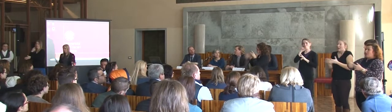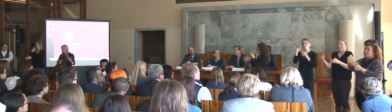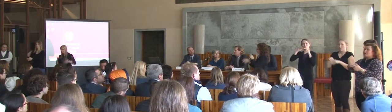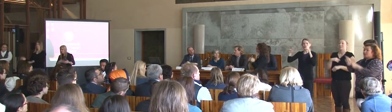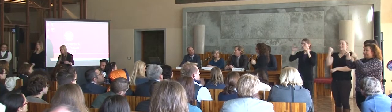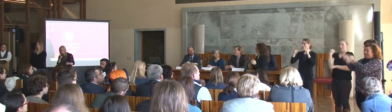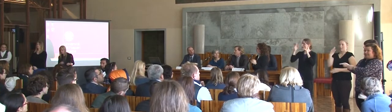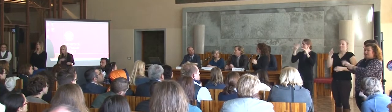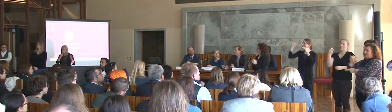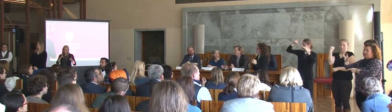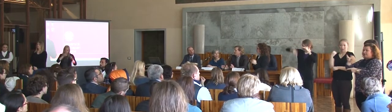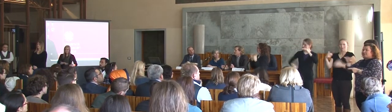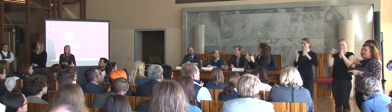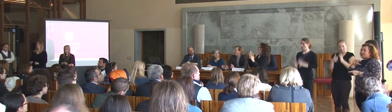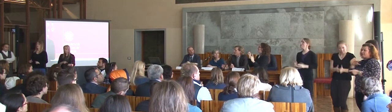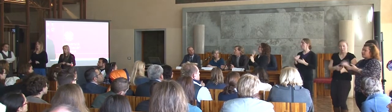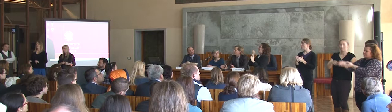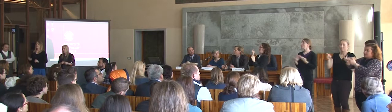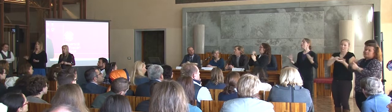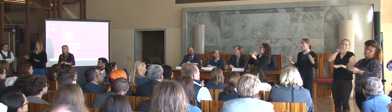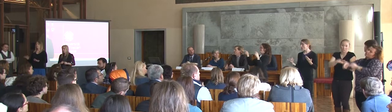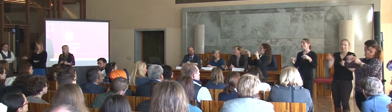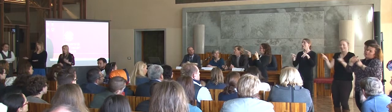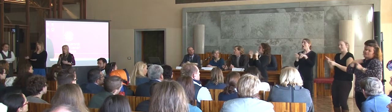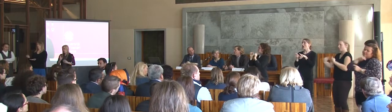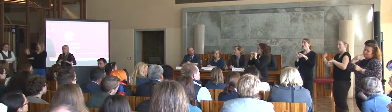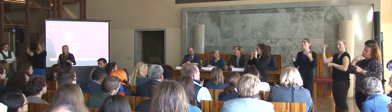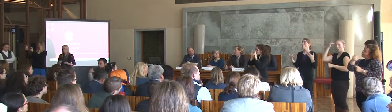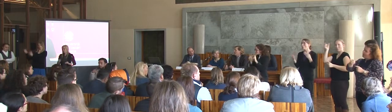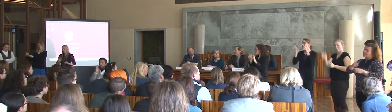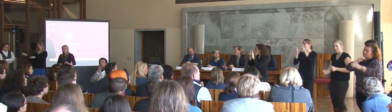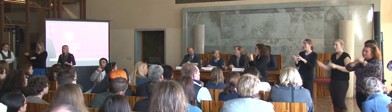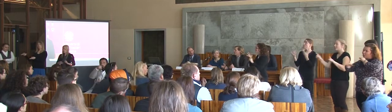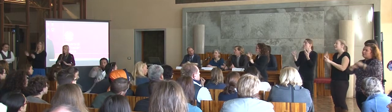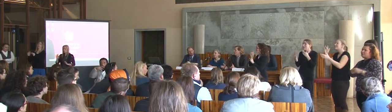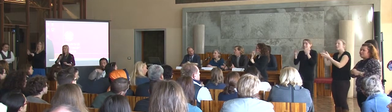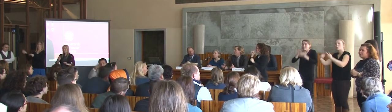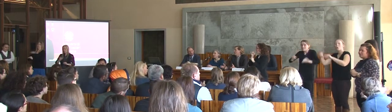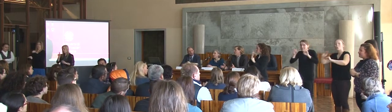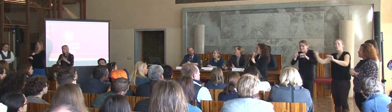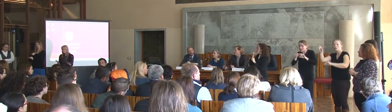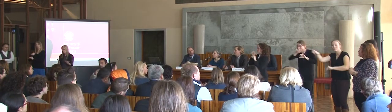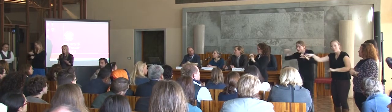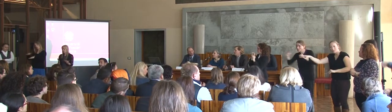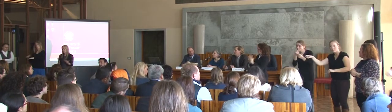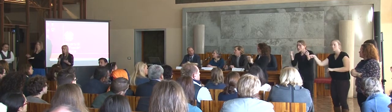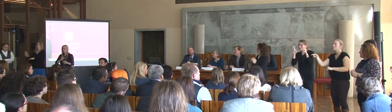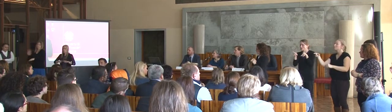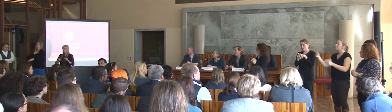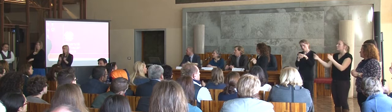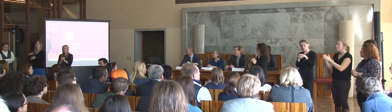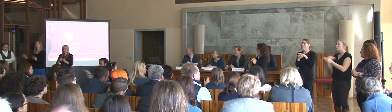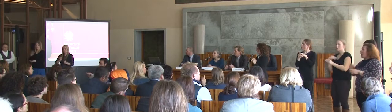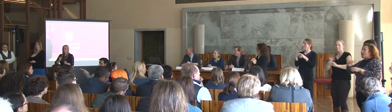yours. Then it's up to the pedagogue to use the dictionary as he or she likes.